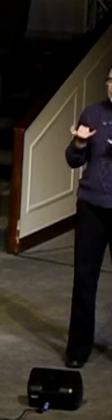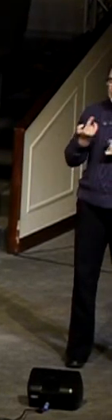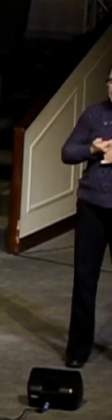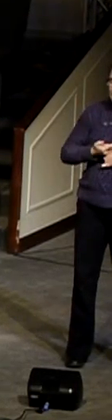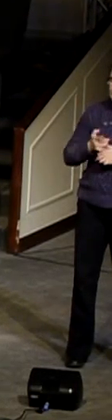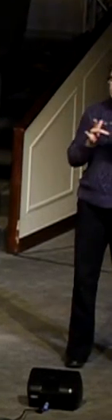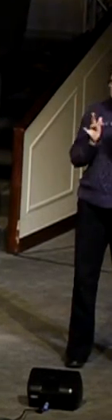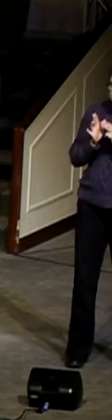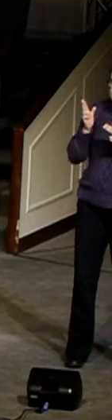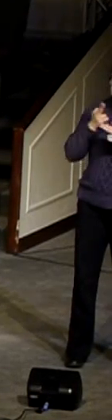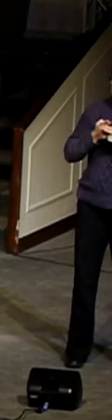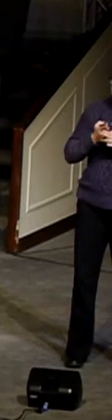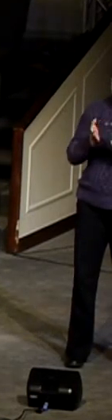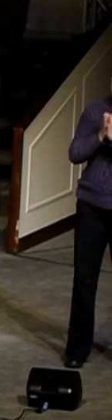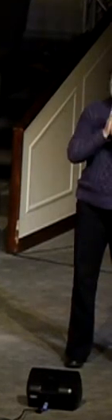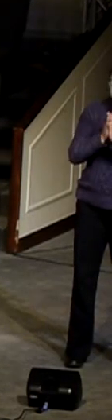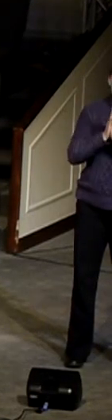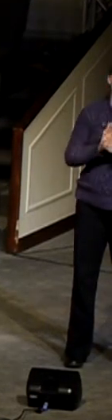Jesus' name, amen.